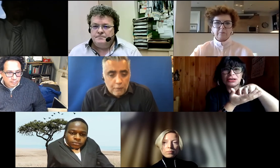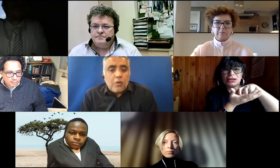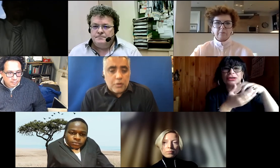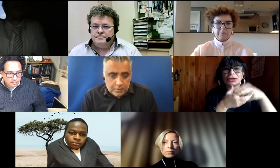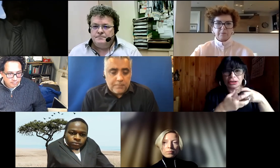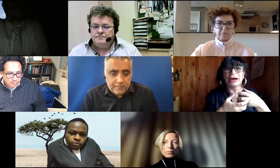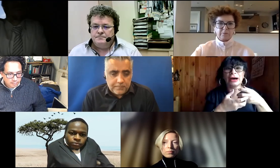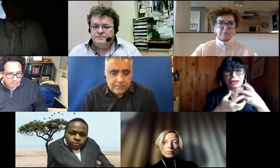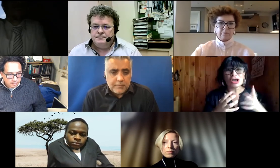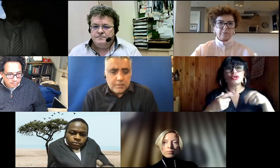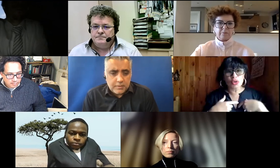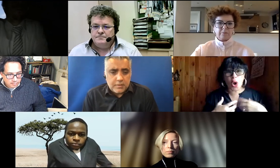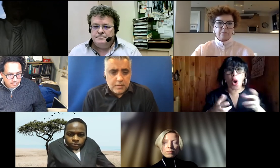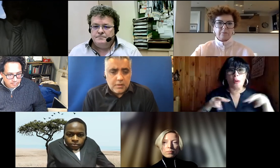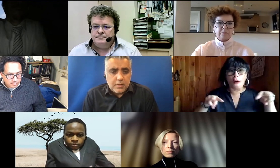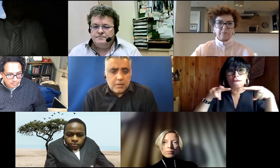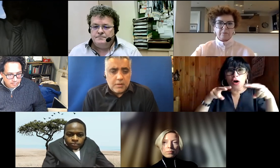that are vulnerable.